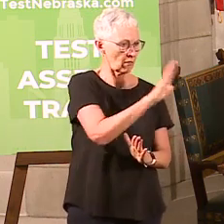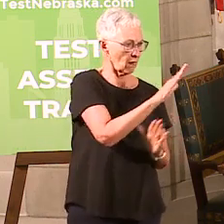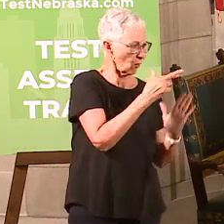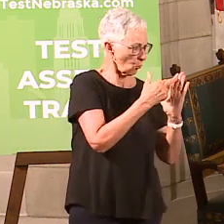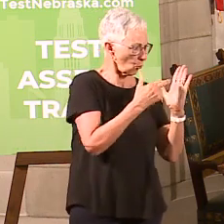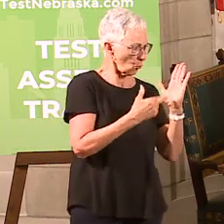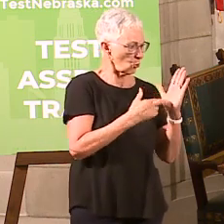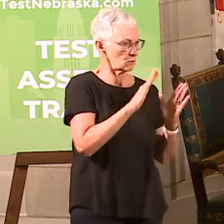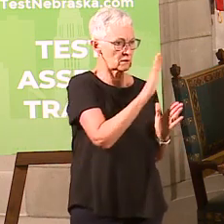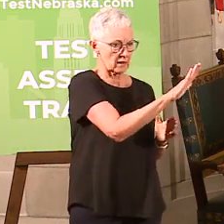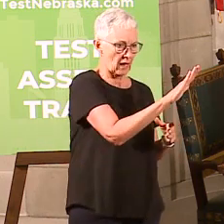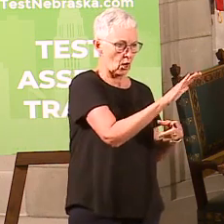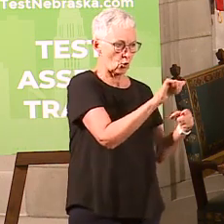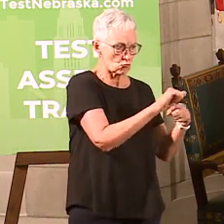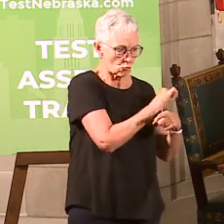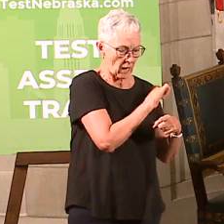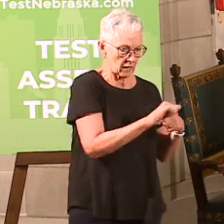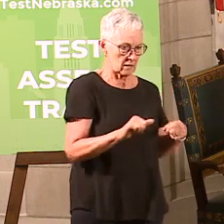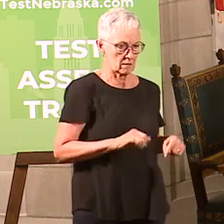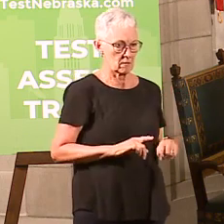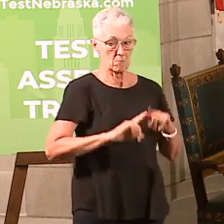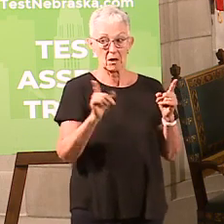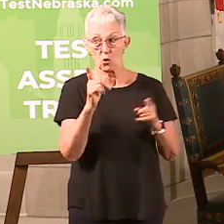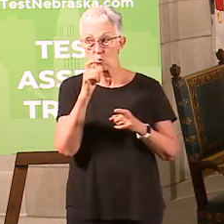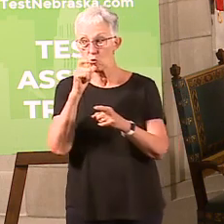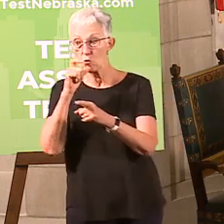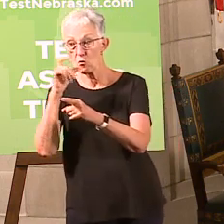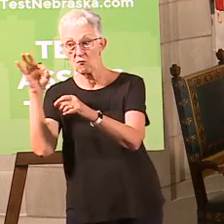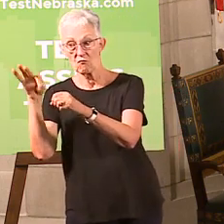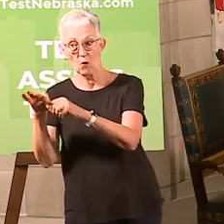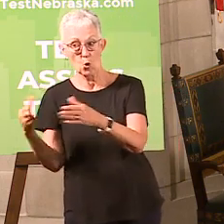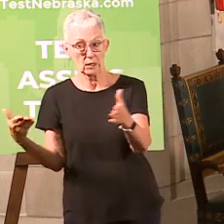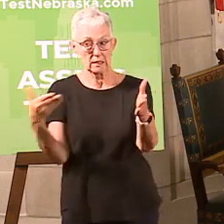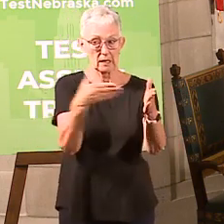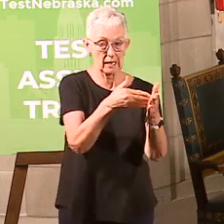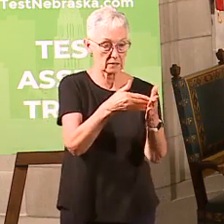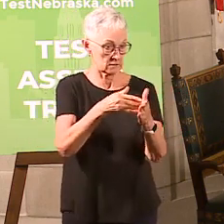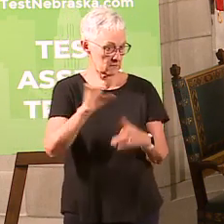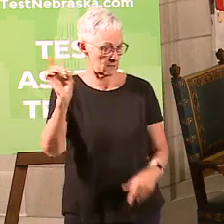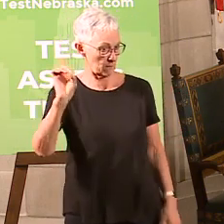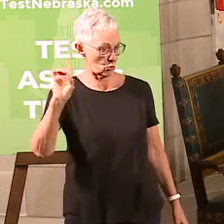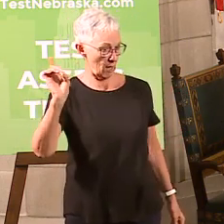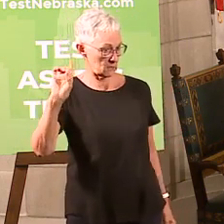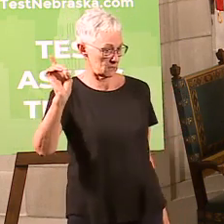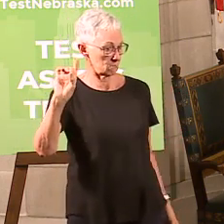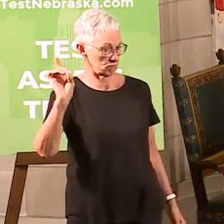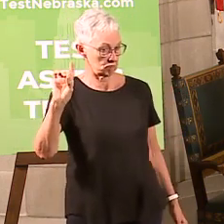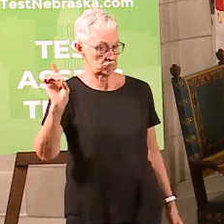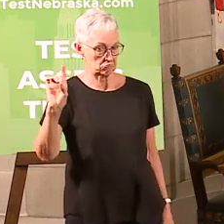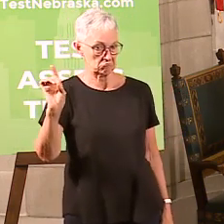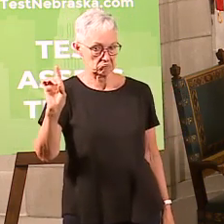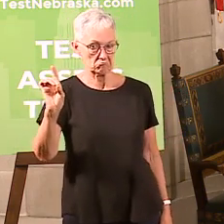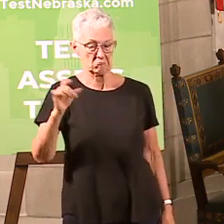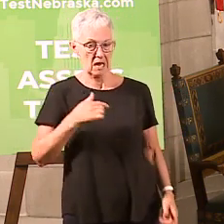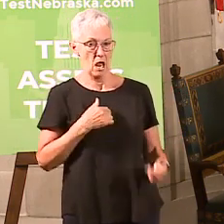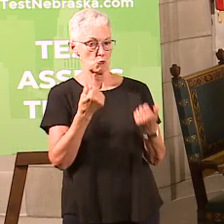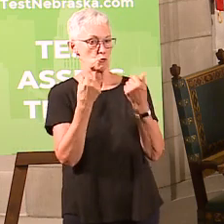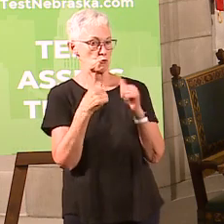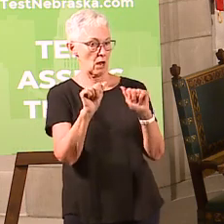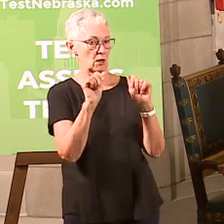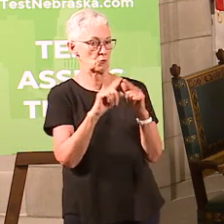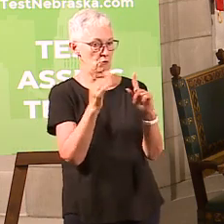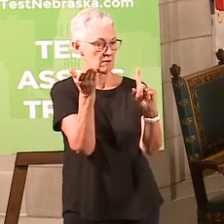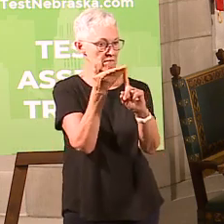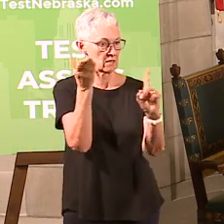who watered this down. Go look at the voting record. Go look at the legislative record here. So I was trying, for example, to have the Crime